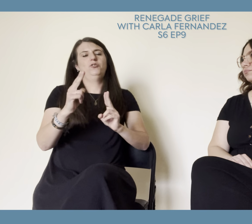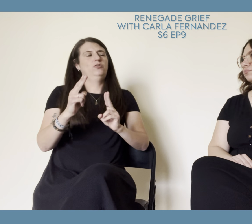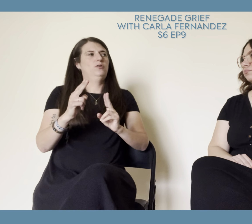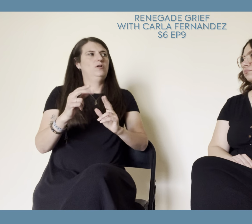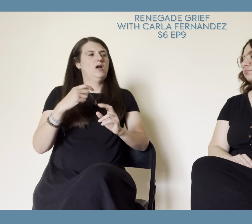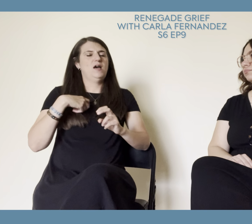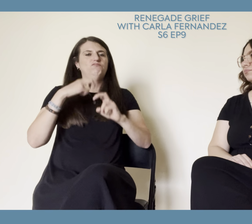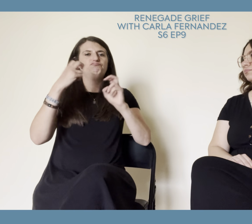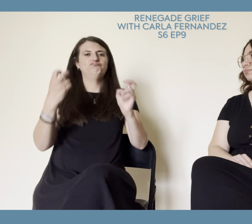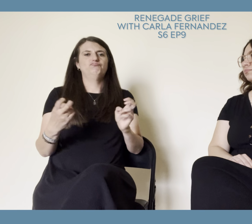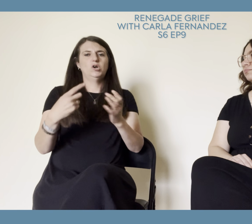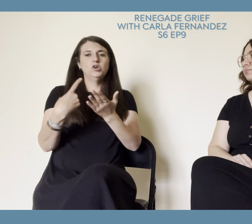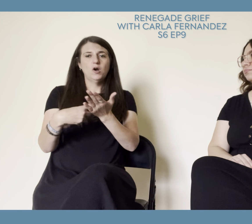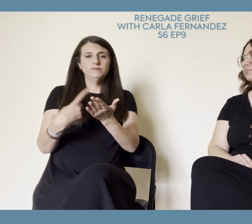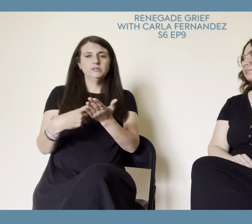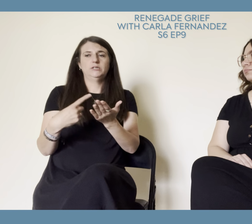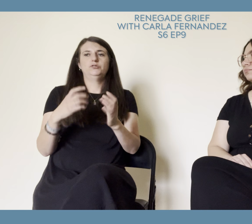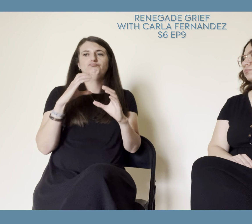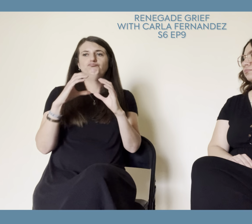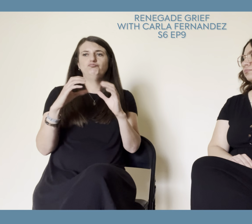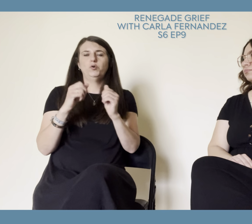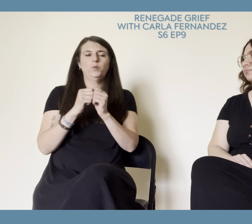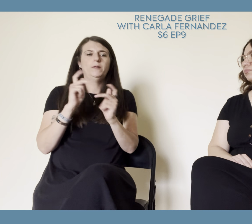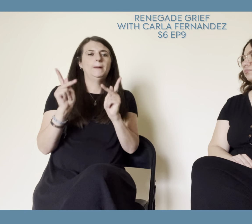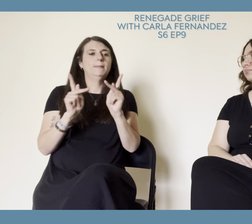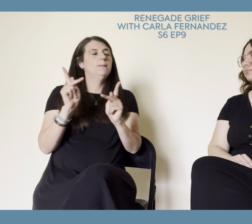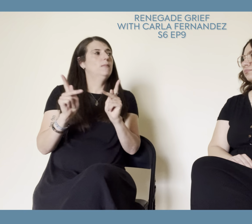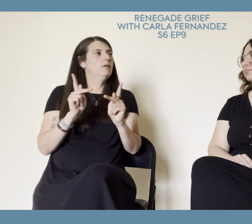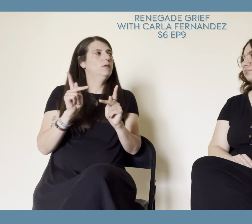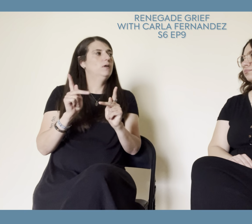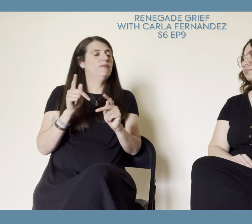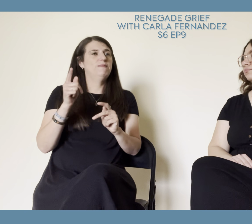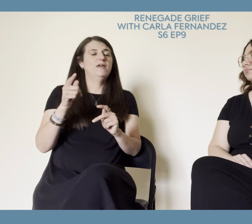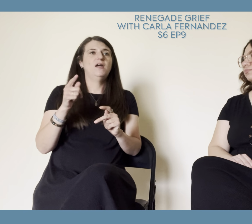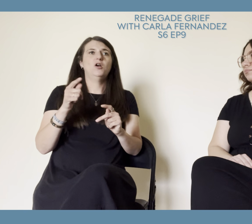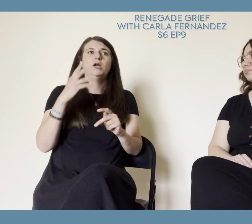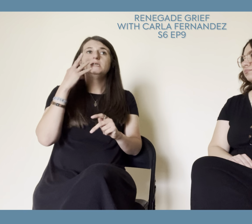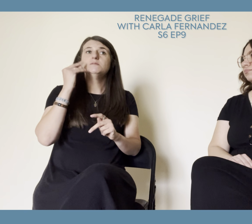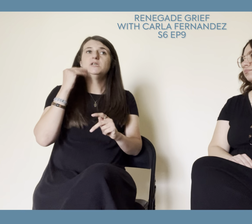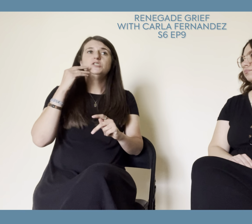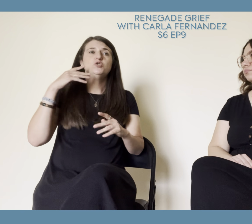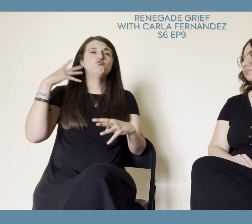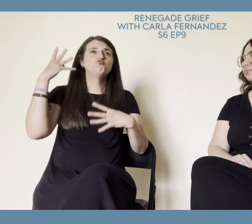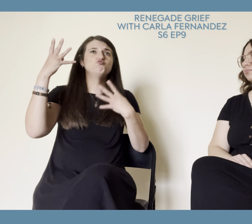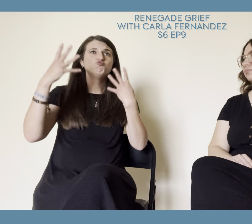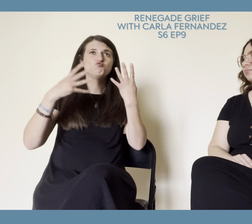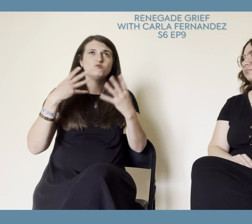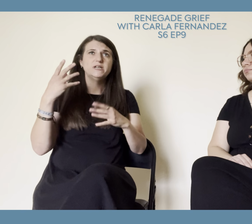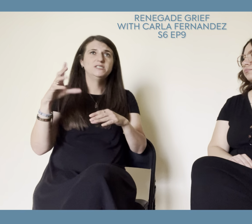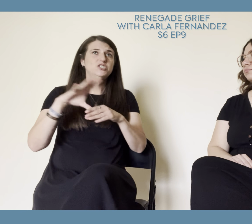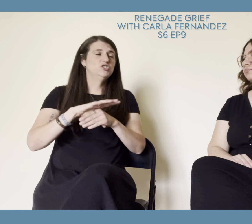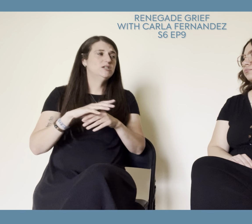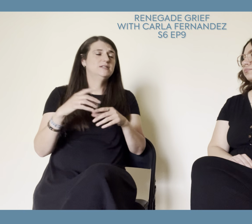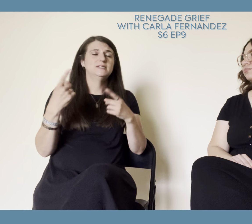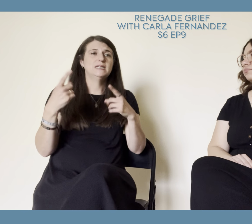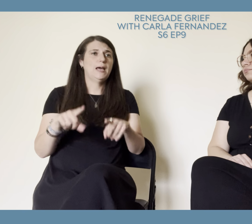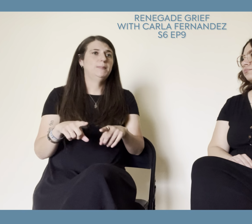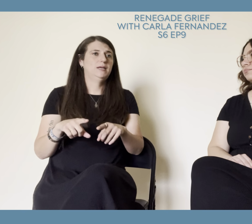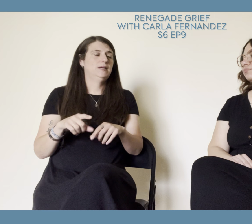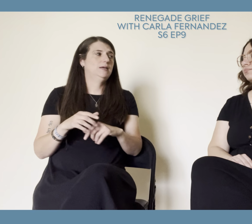conversation with so many people who are going through the craziest shit you could ever imagine. And more often than not, I